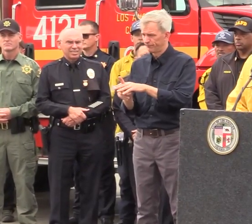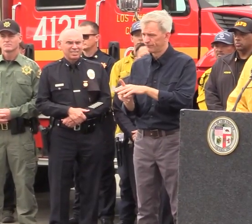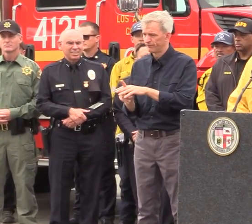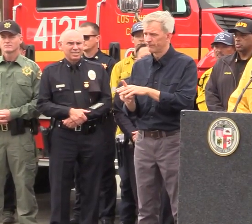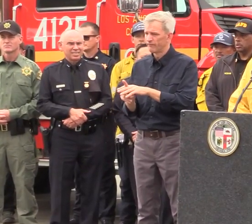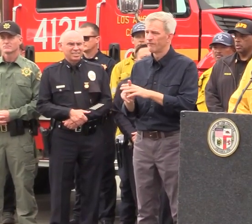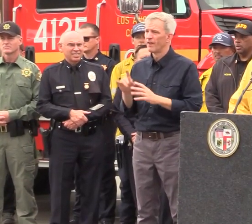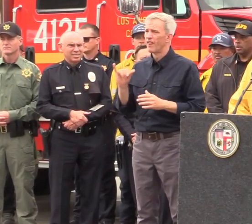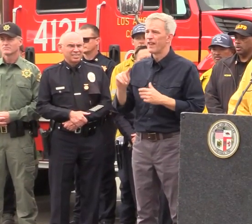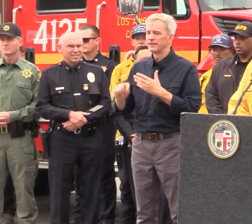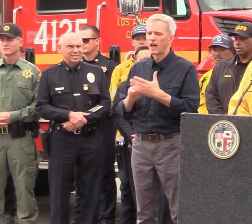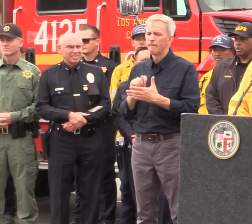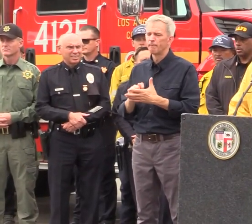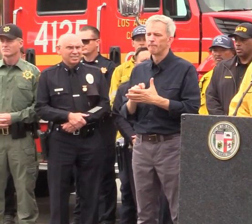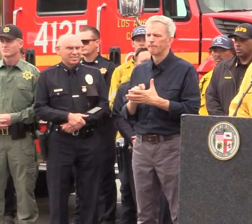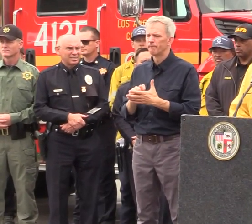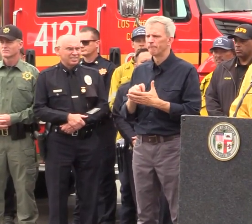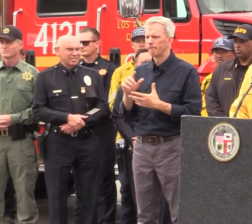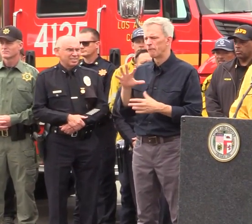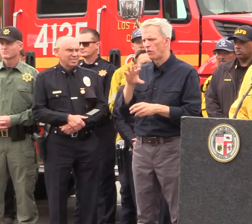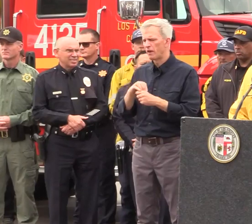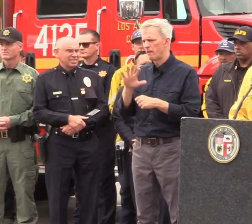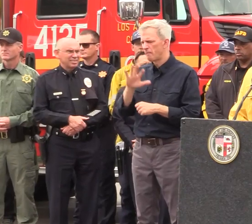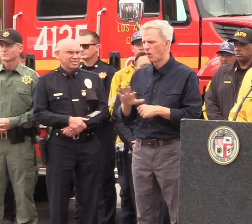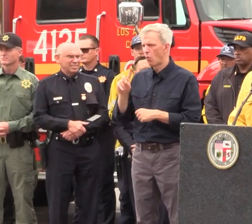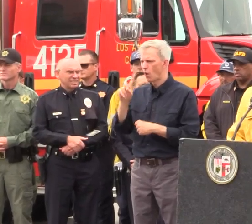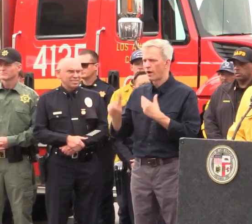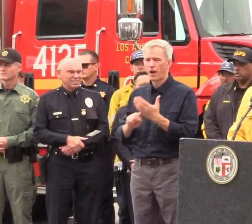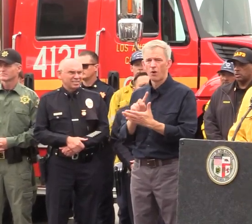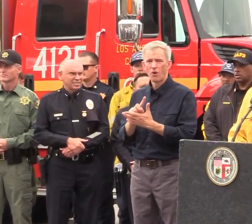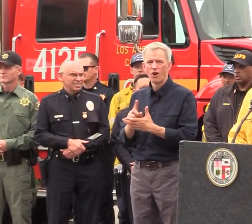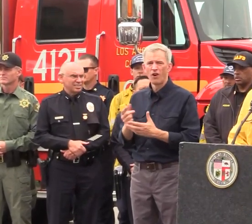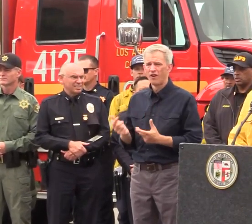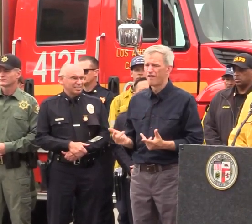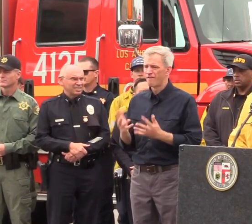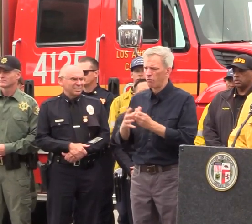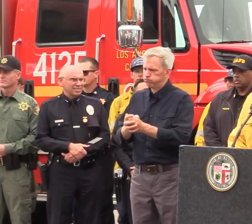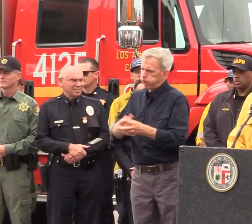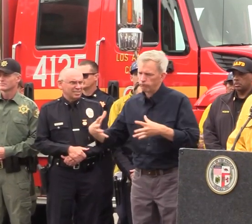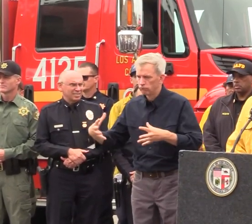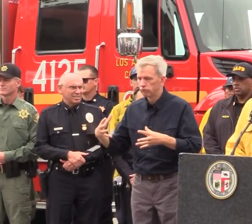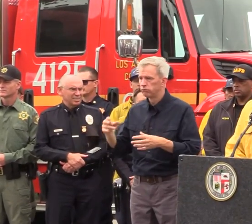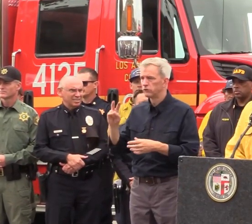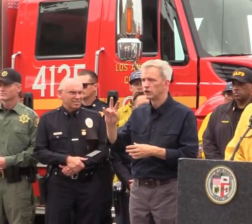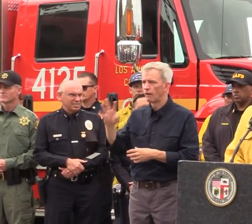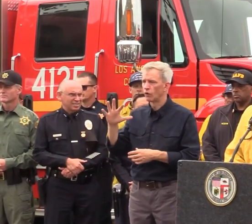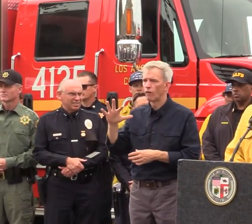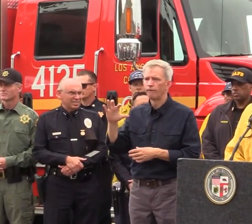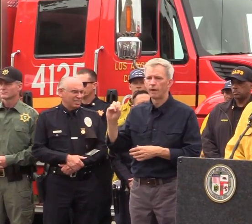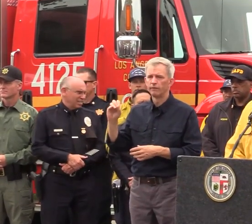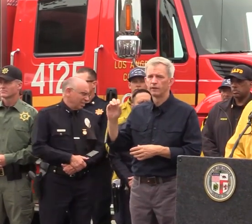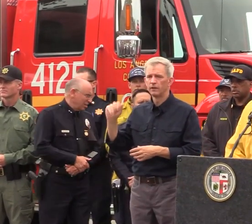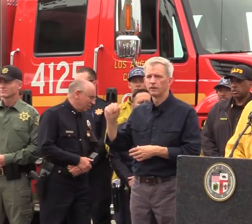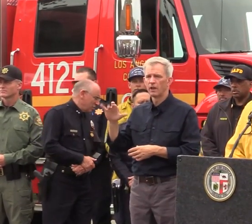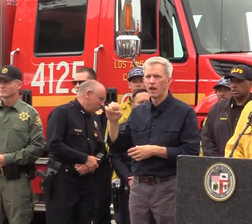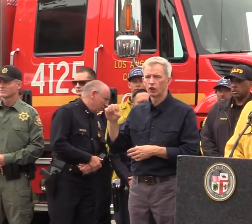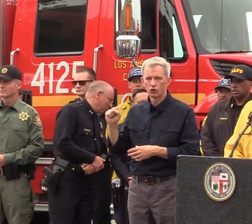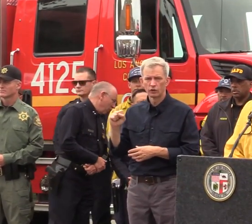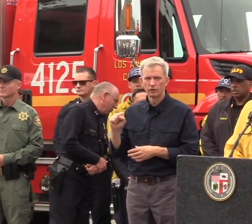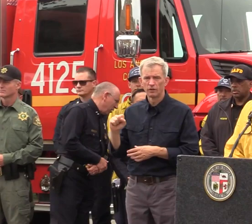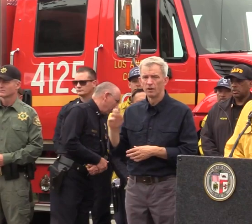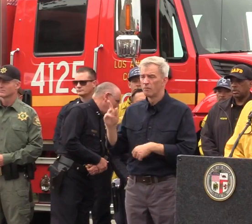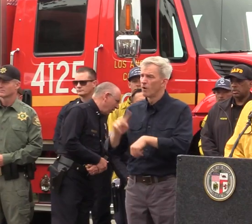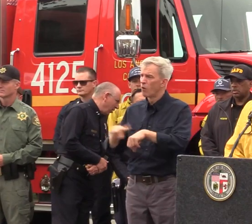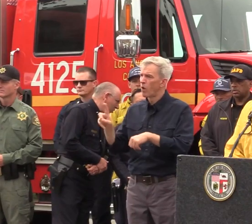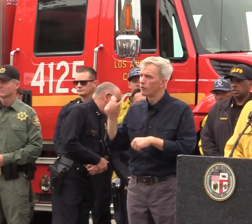At this time, within about 1 hour, the fire grew to 750 acres. By 1 p.m. yesterday, Sunday,